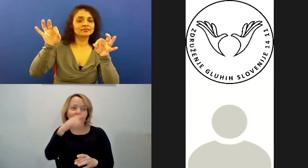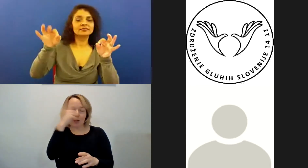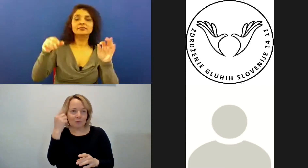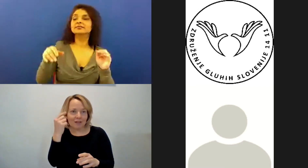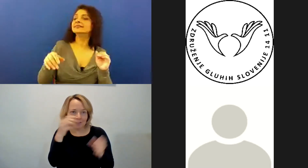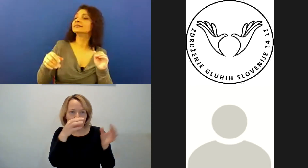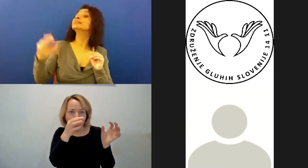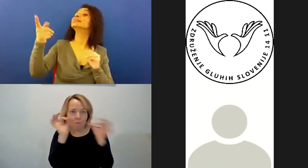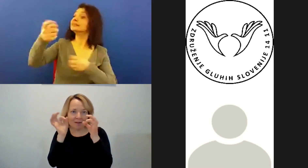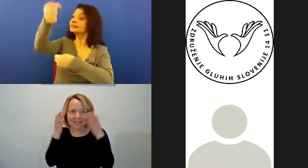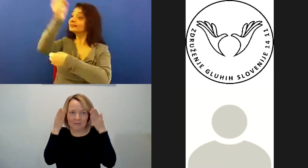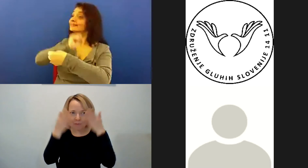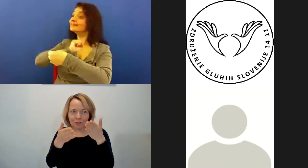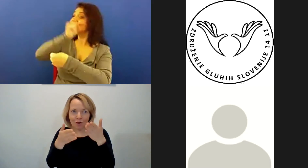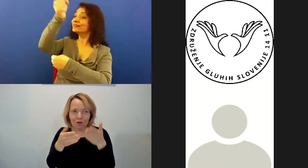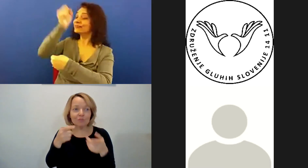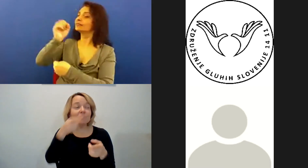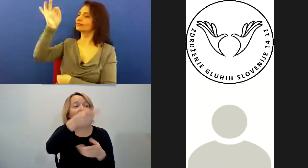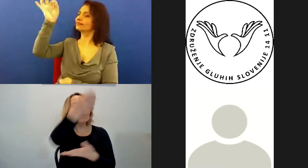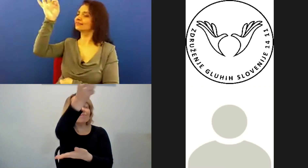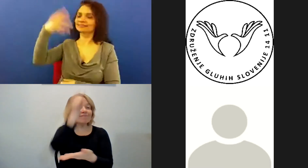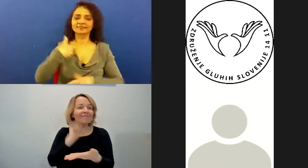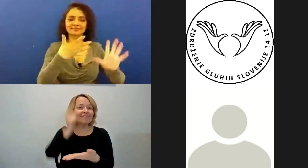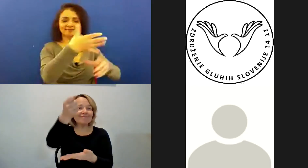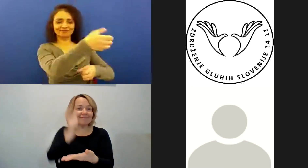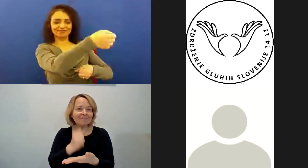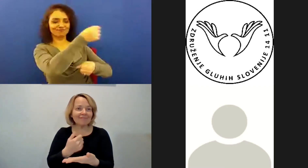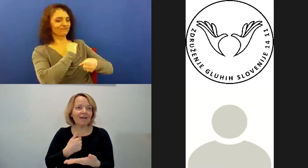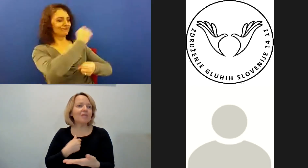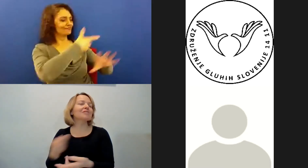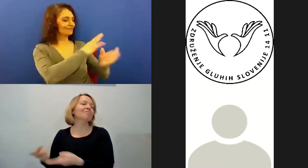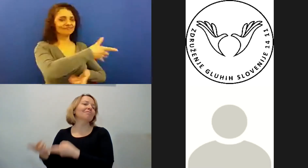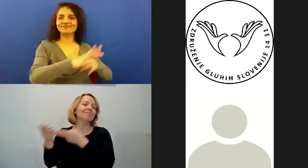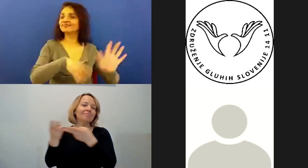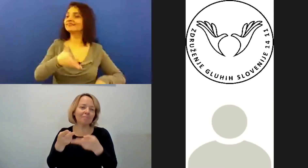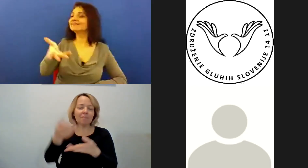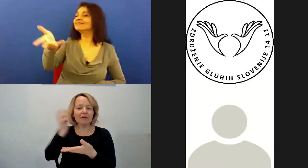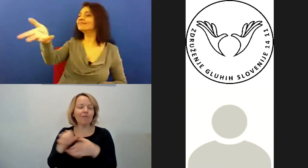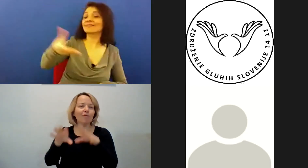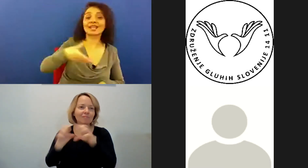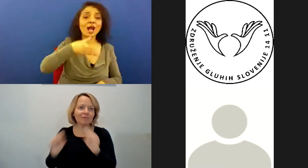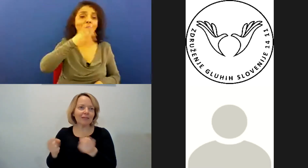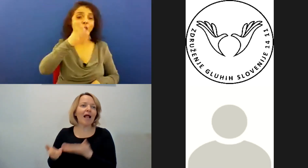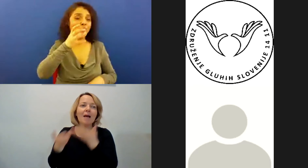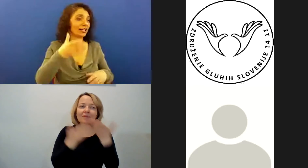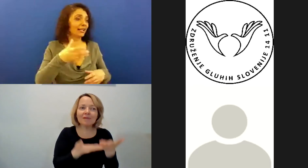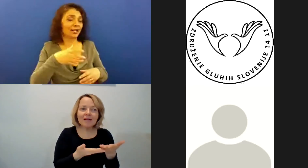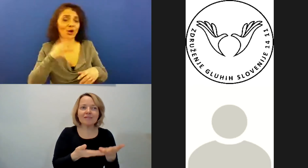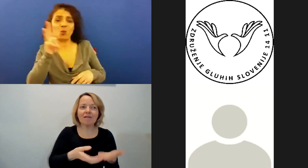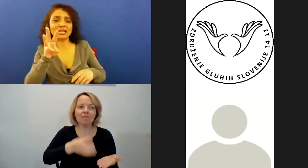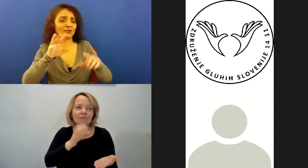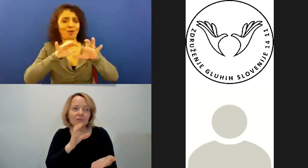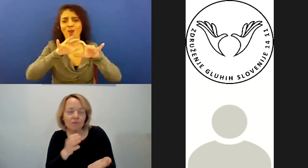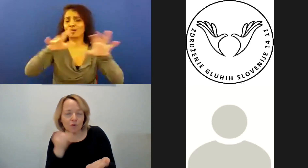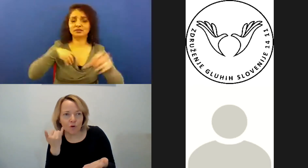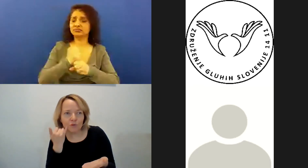And the hearing people would gesture, and I would respond. And if they made the sign that looked like the